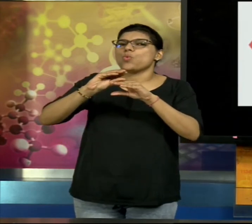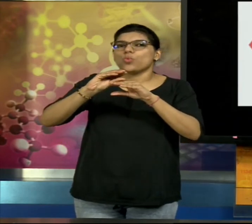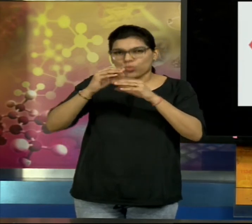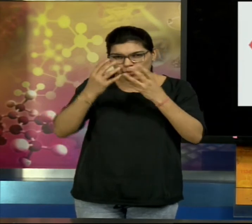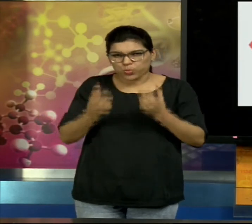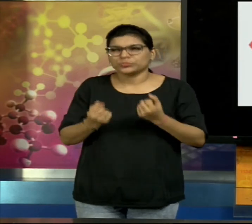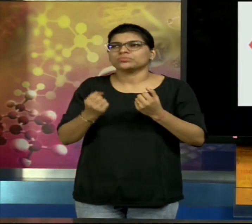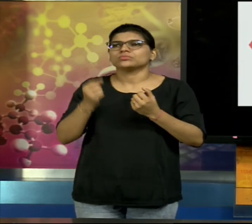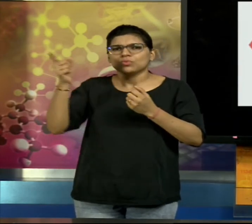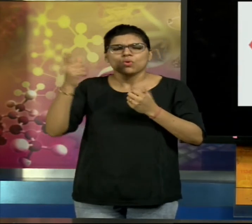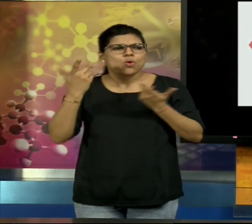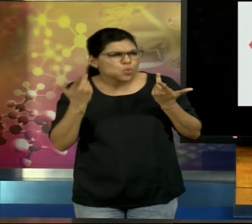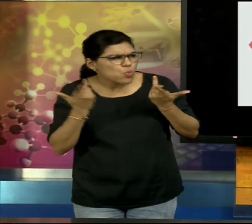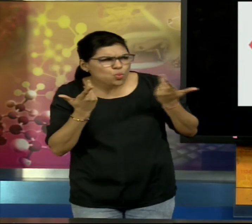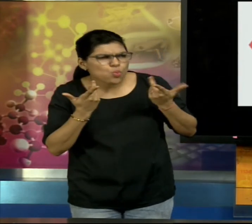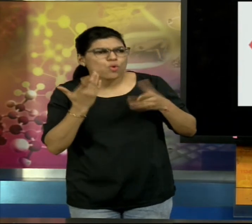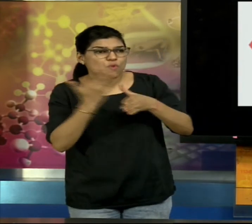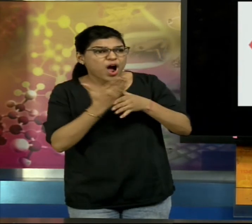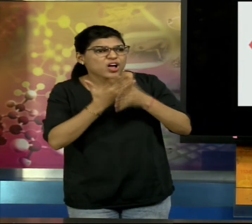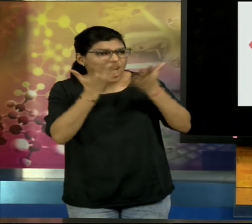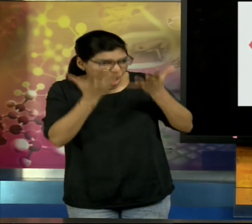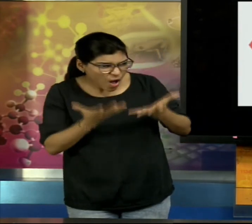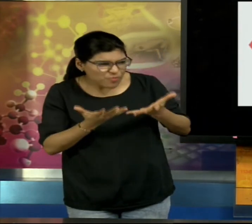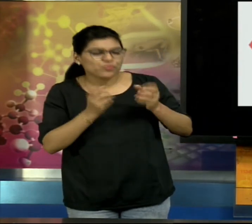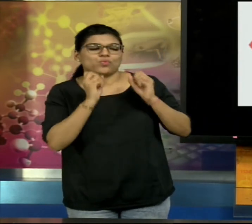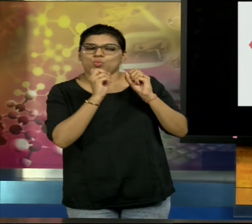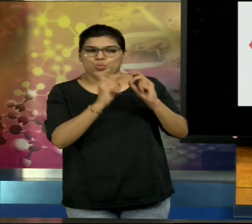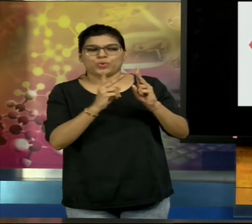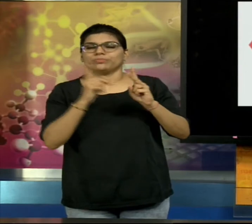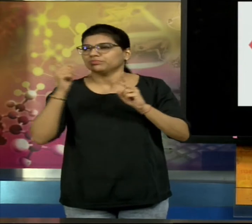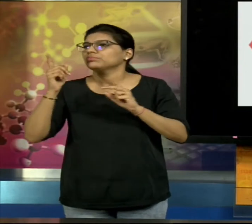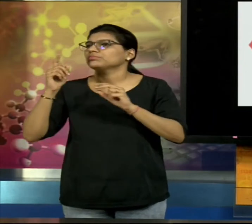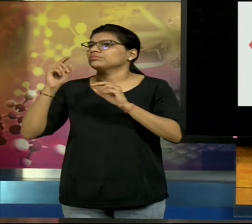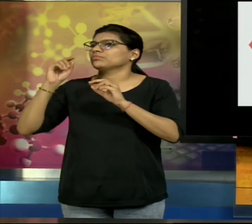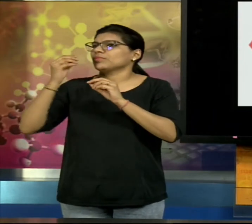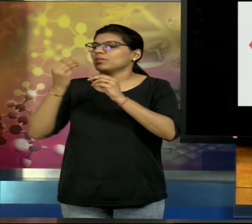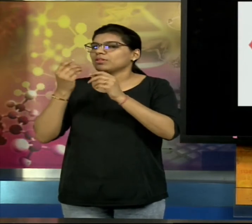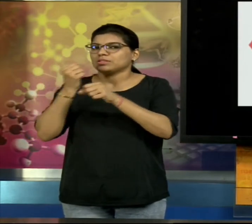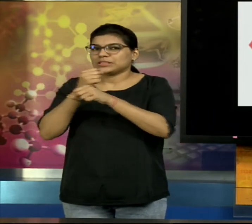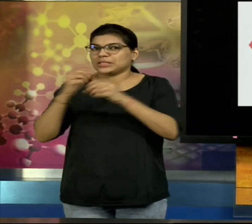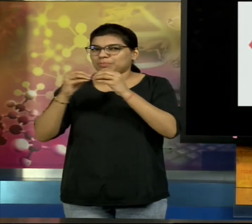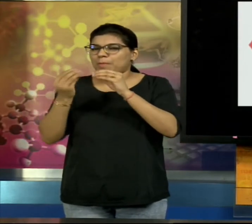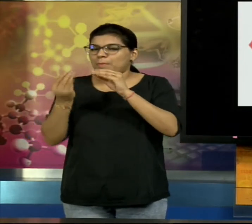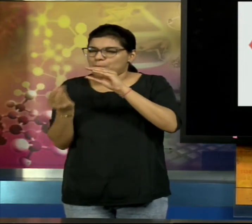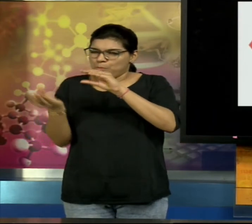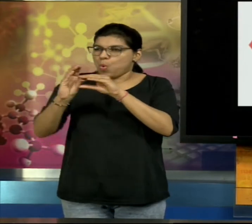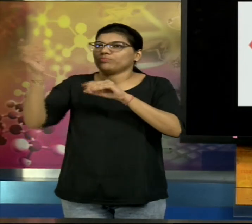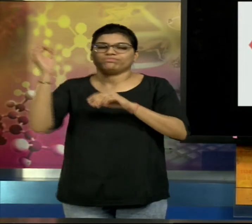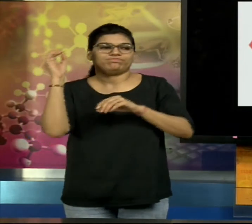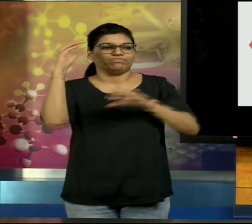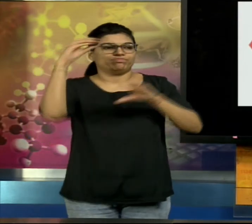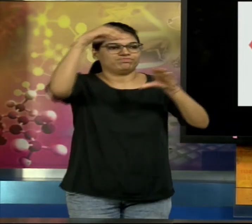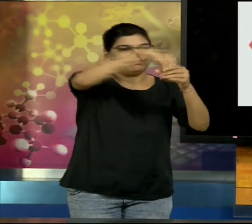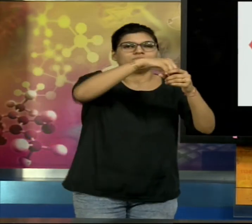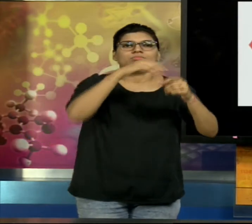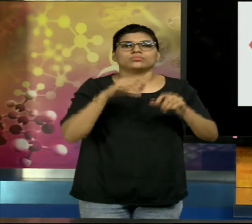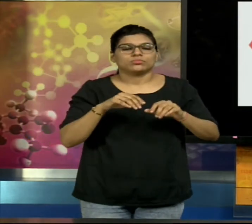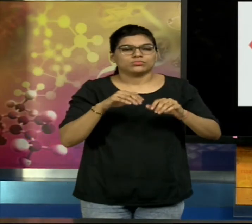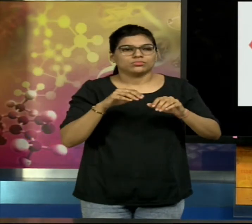upgrade our system and tell about our problem, then the senior